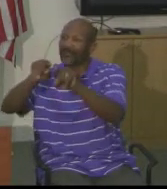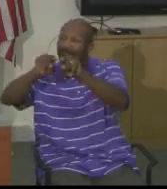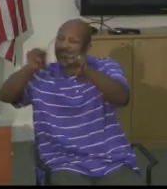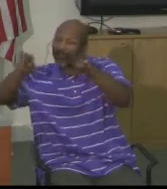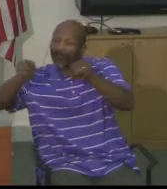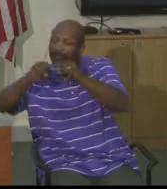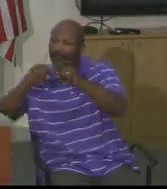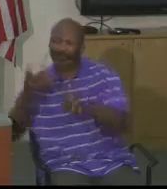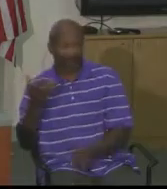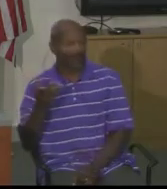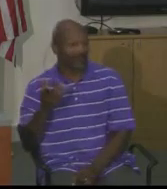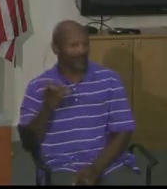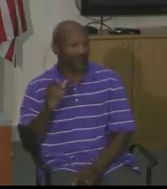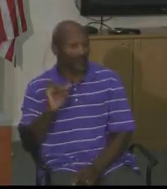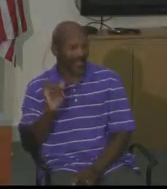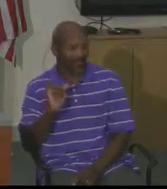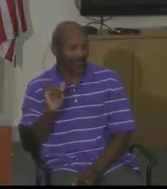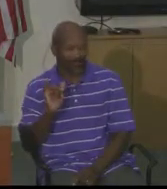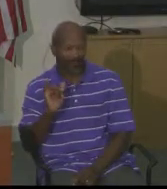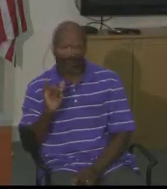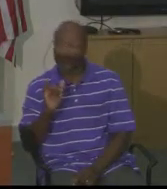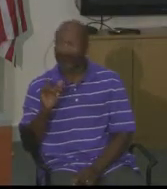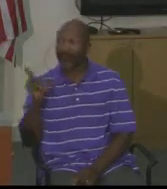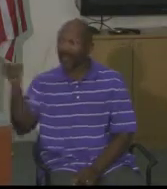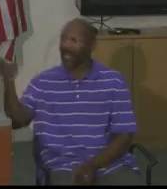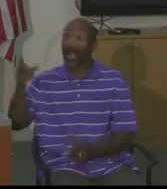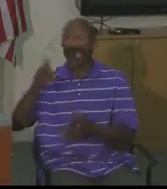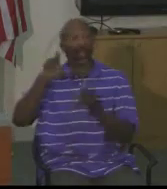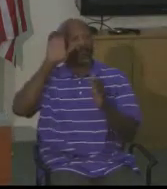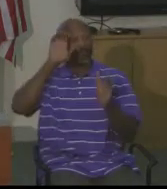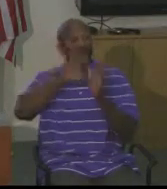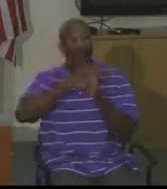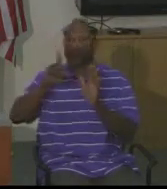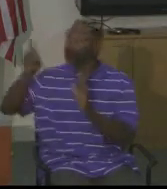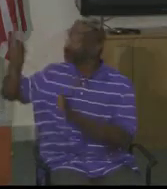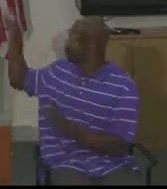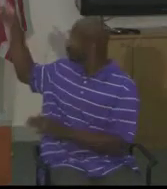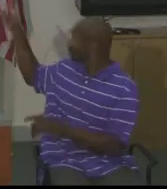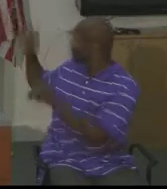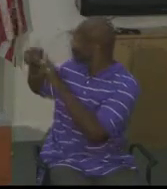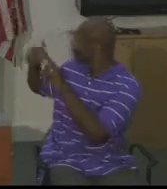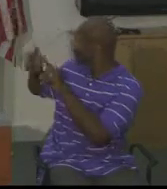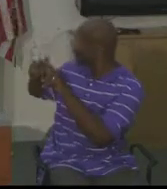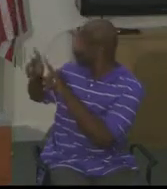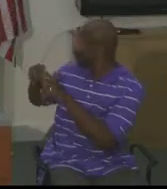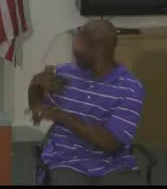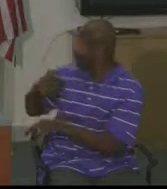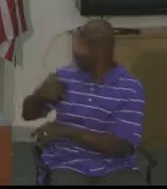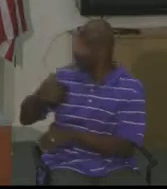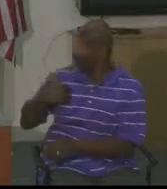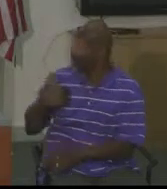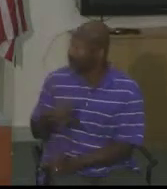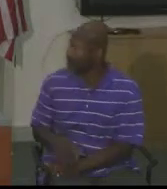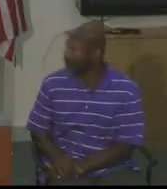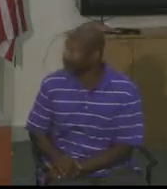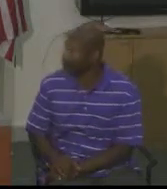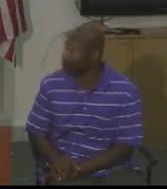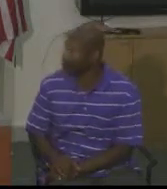standard. Let me give you an example. There's some pictures of some motherboards there of the various form factors.